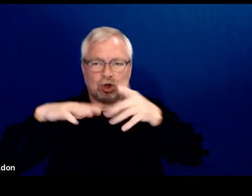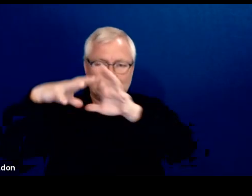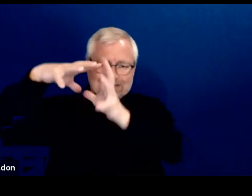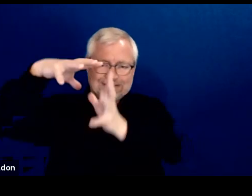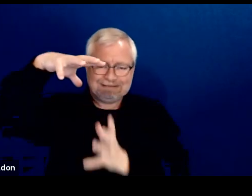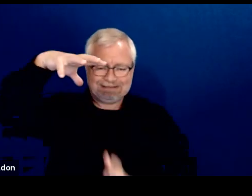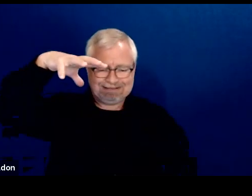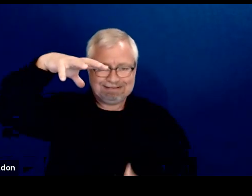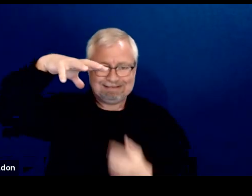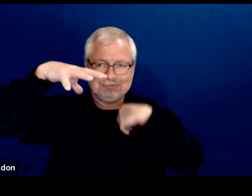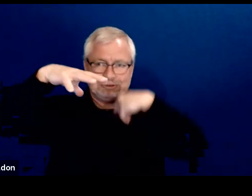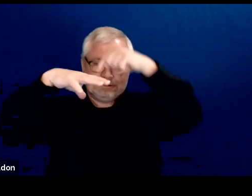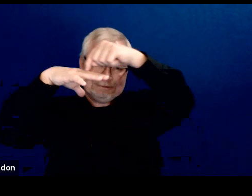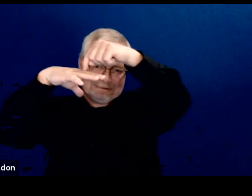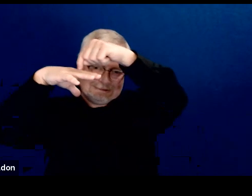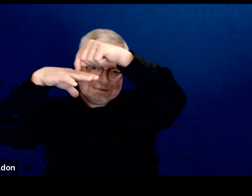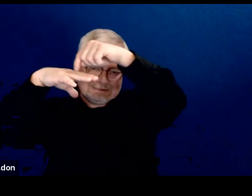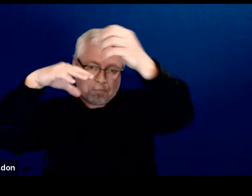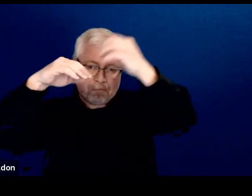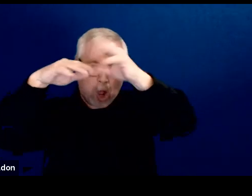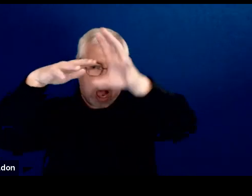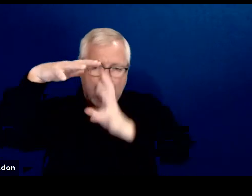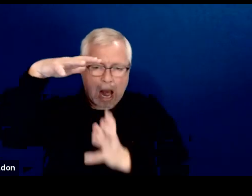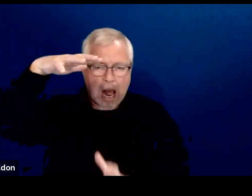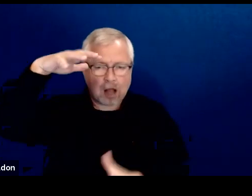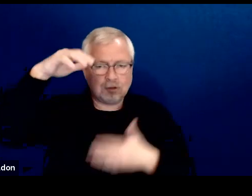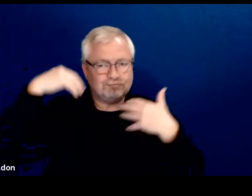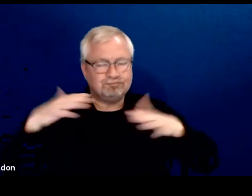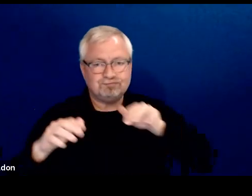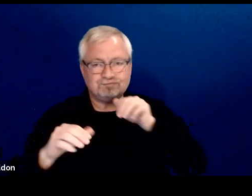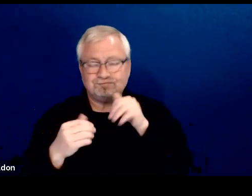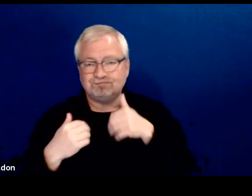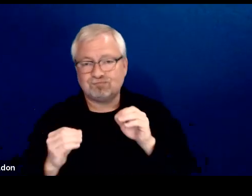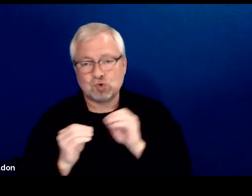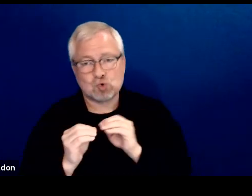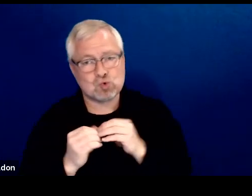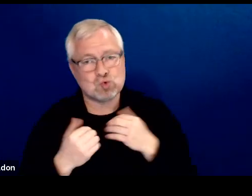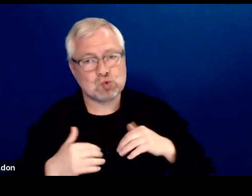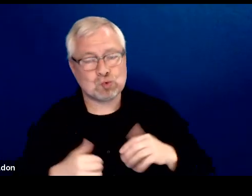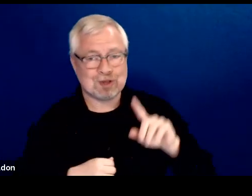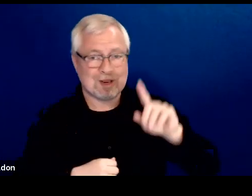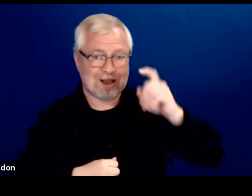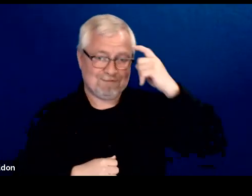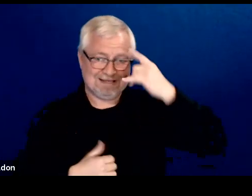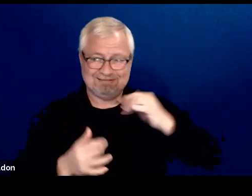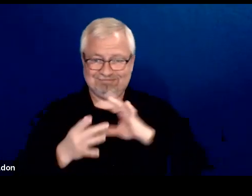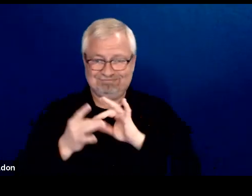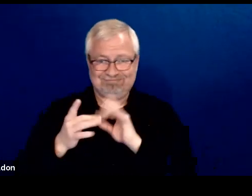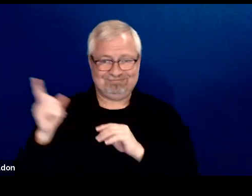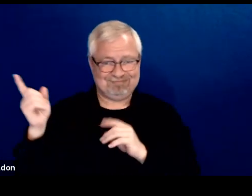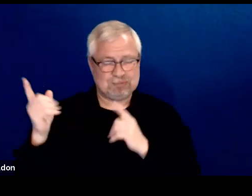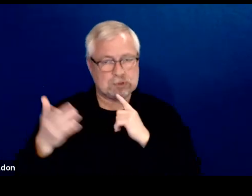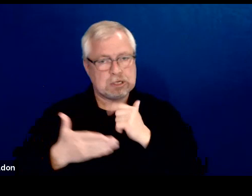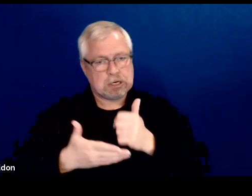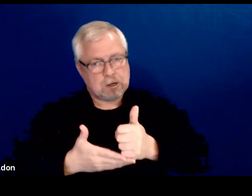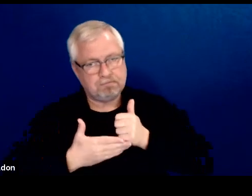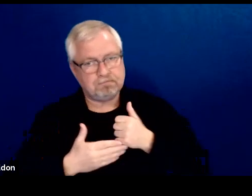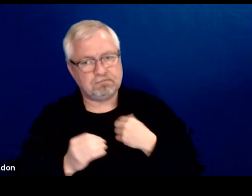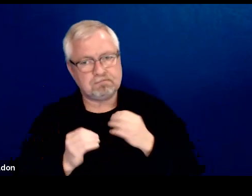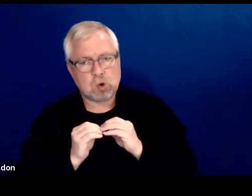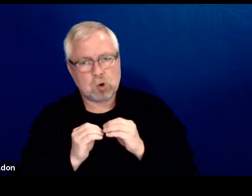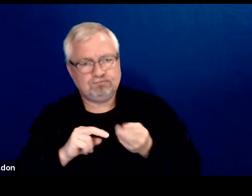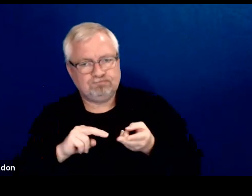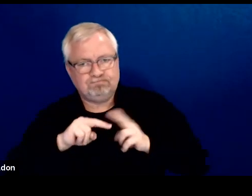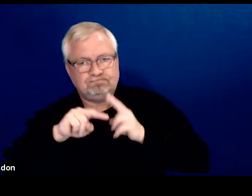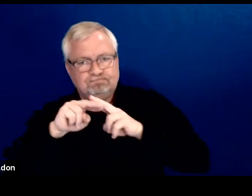this time really does, as the governor said, not only help us increase the healthcare capacity to treat COVID-19 and to continue